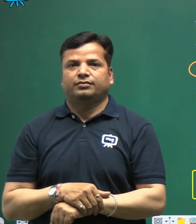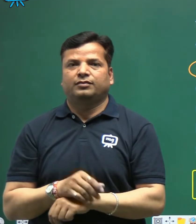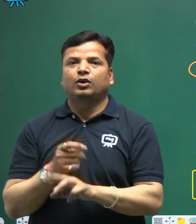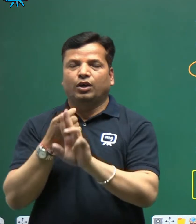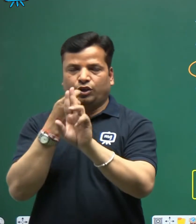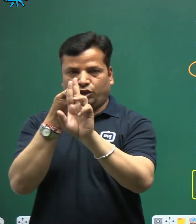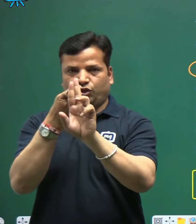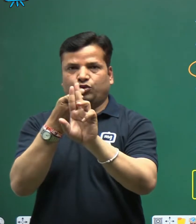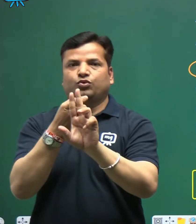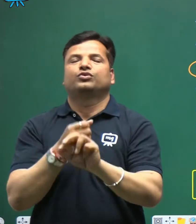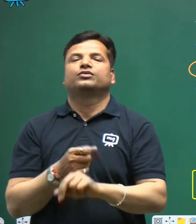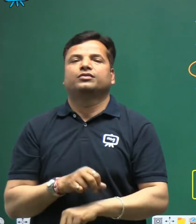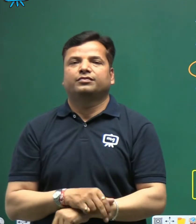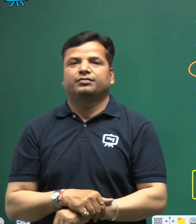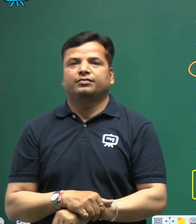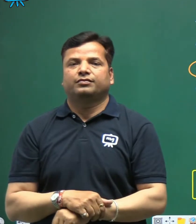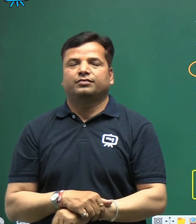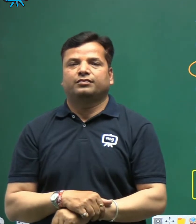stones